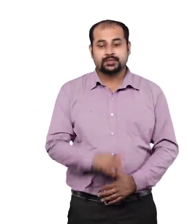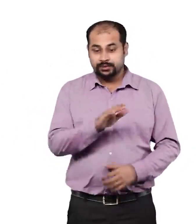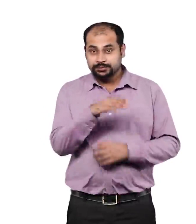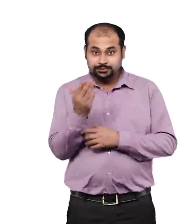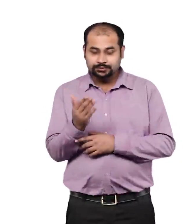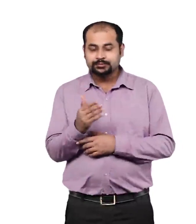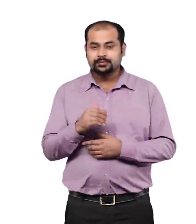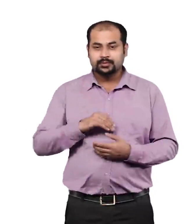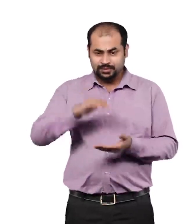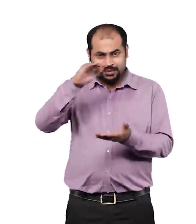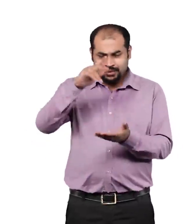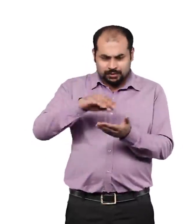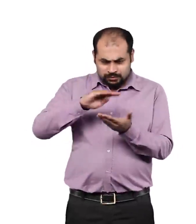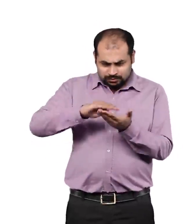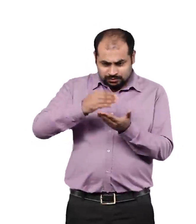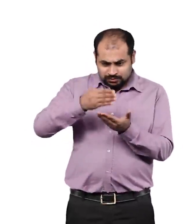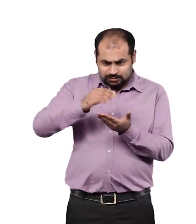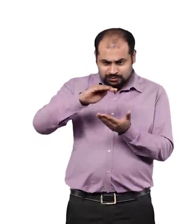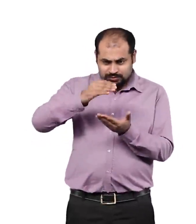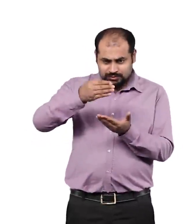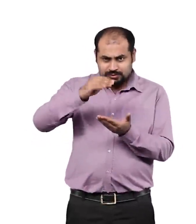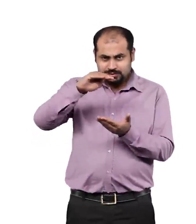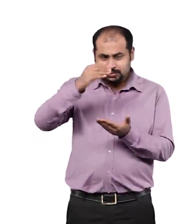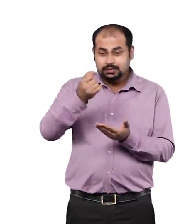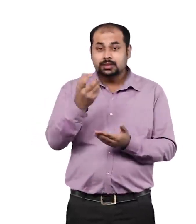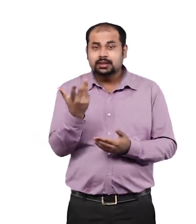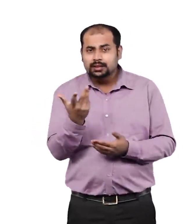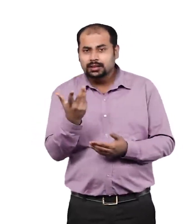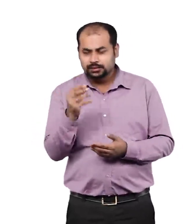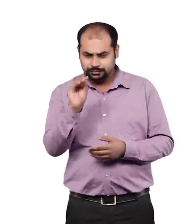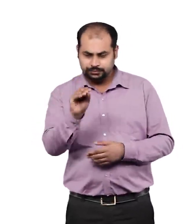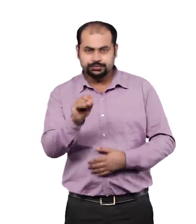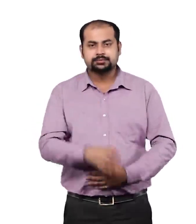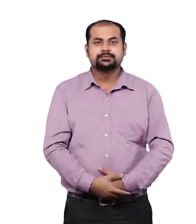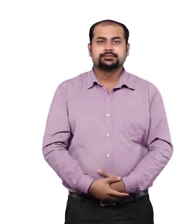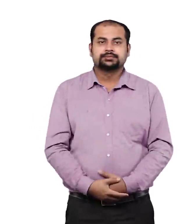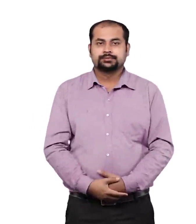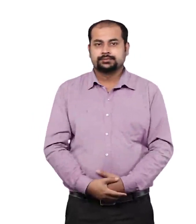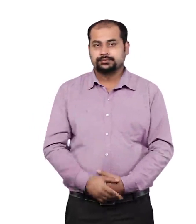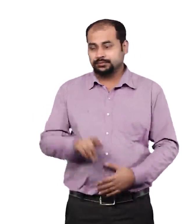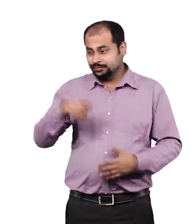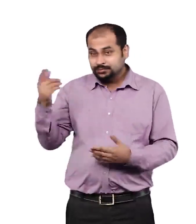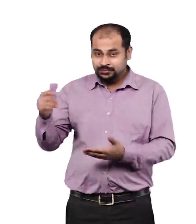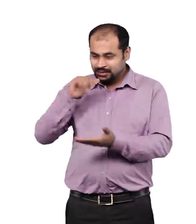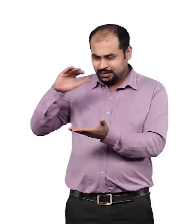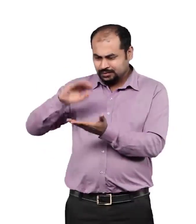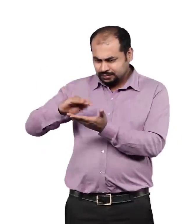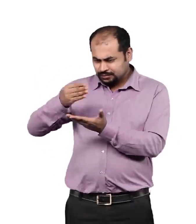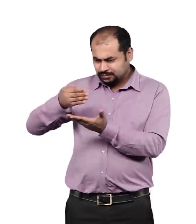2, my guess, dash, fingers. Column 3, my result, dash, fingers.